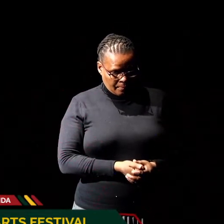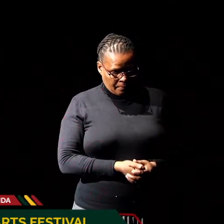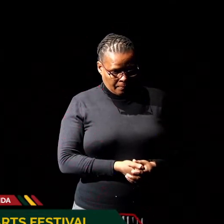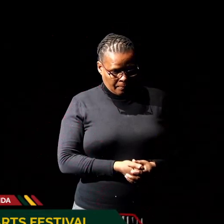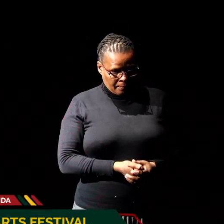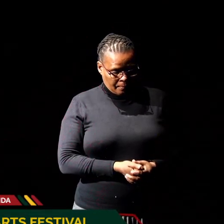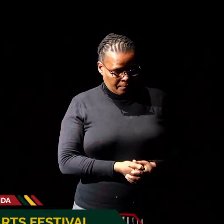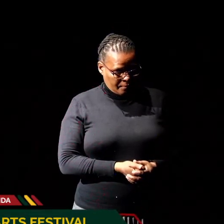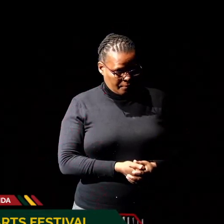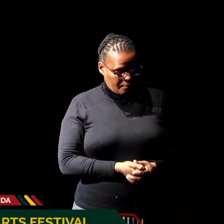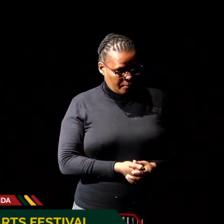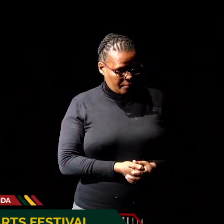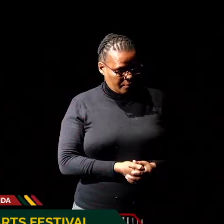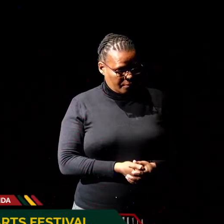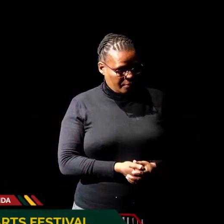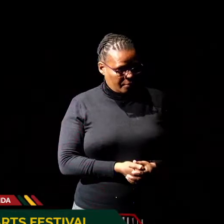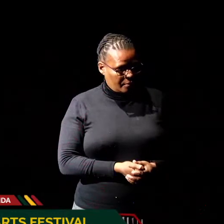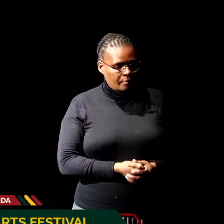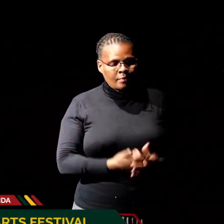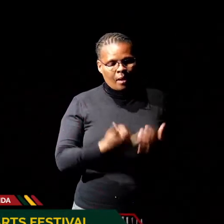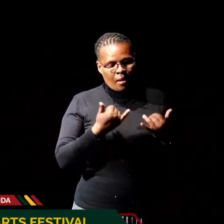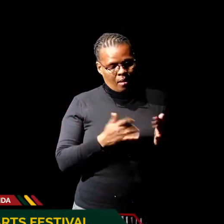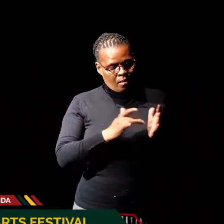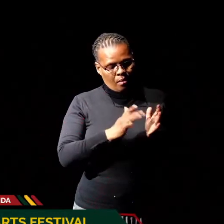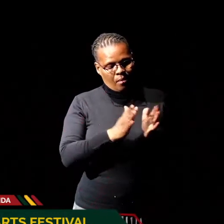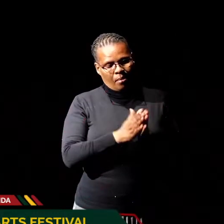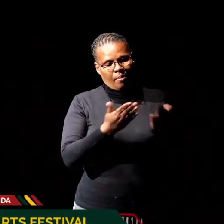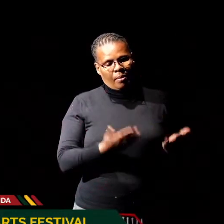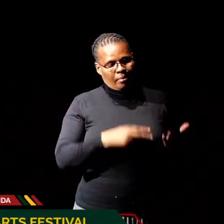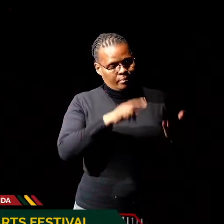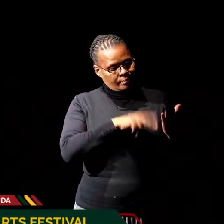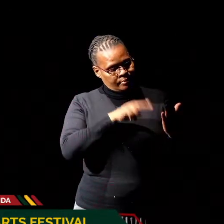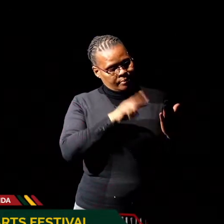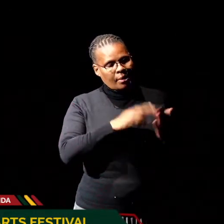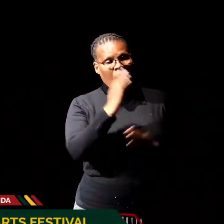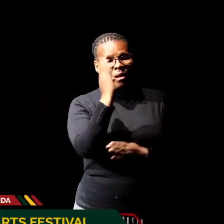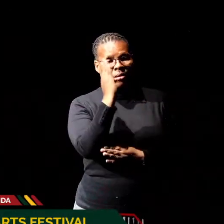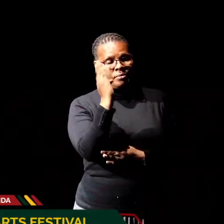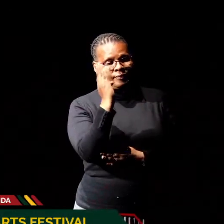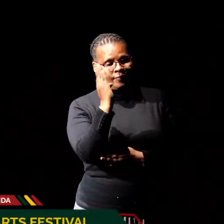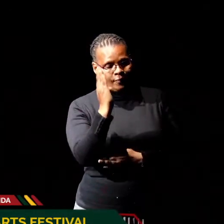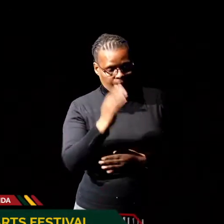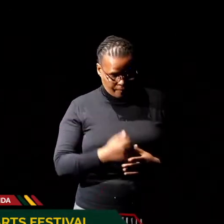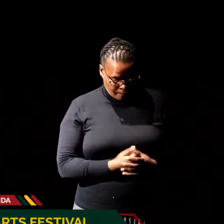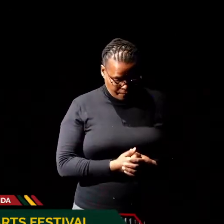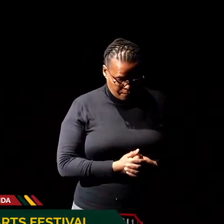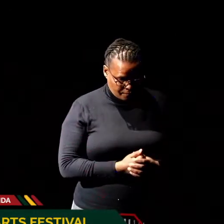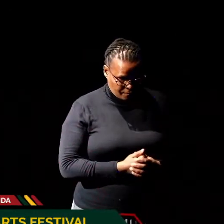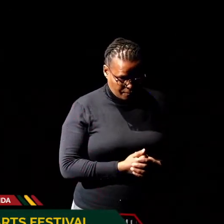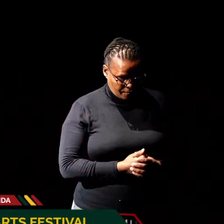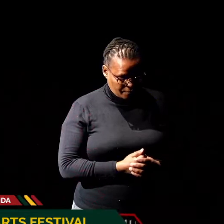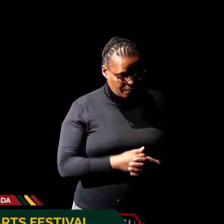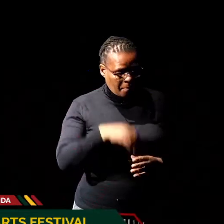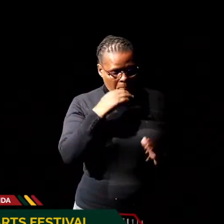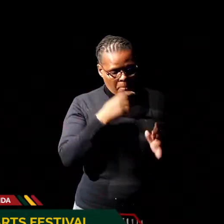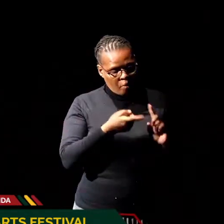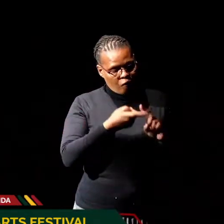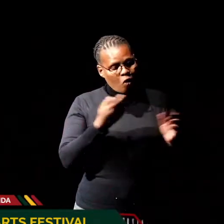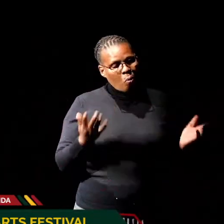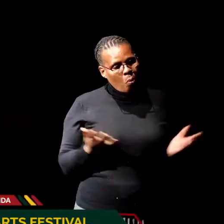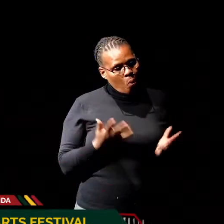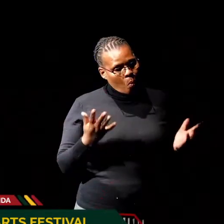May we have our scripture reading this evening. We will be reading from the book